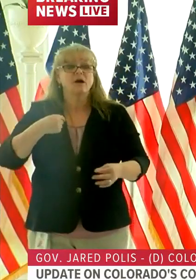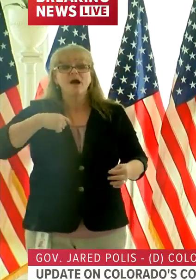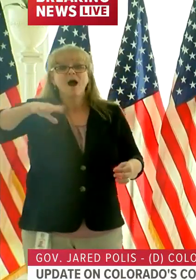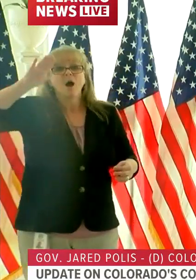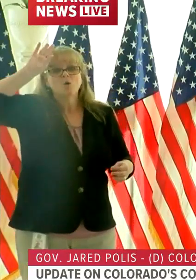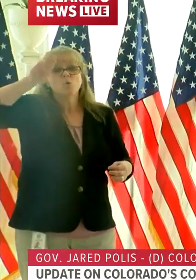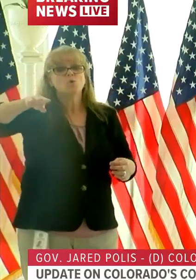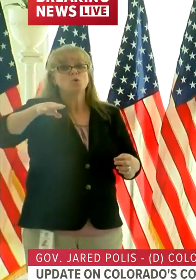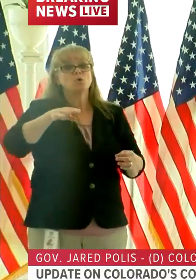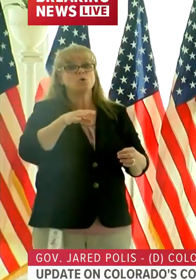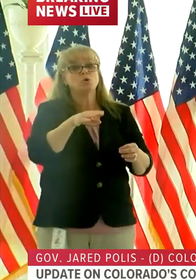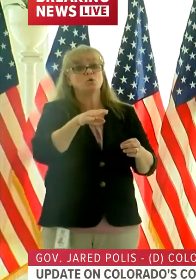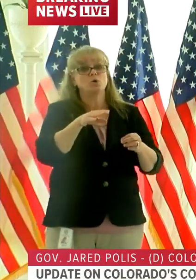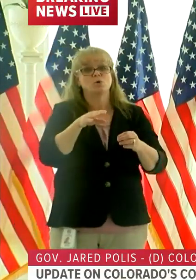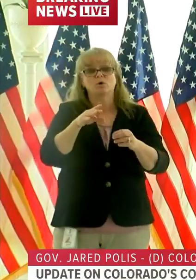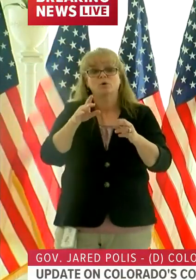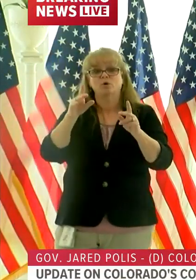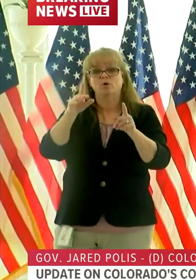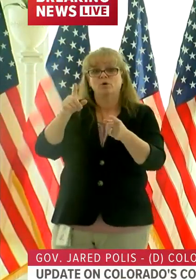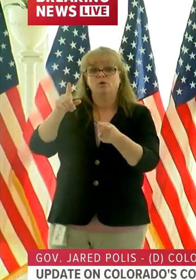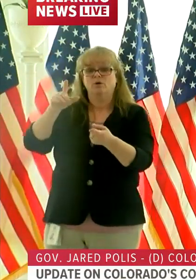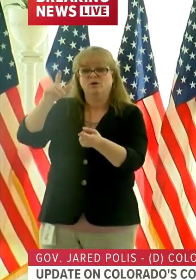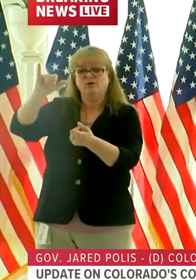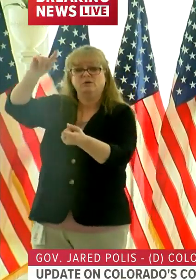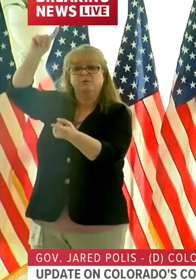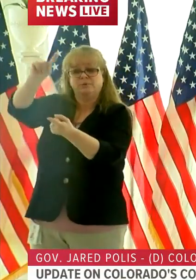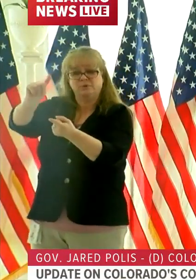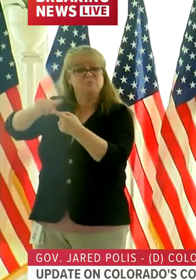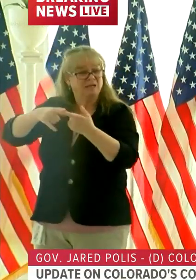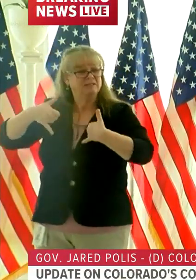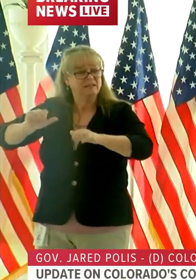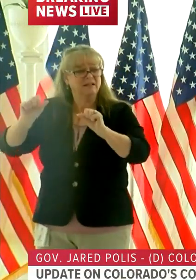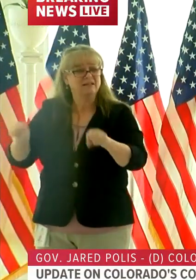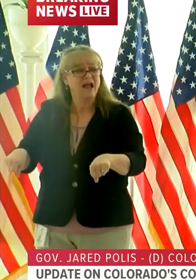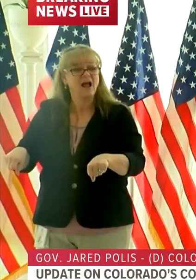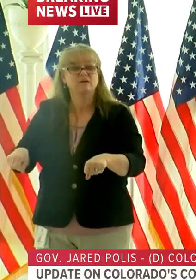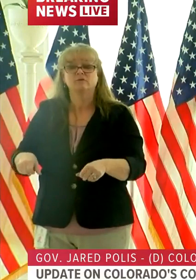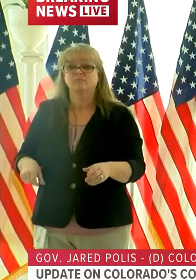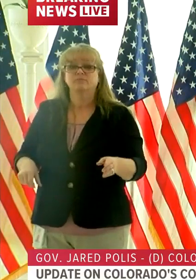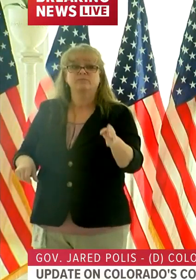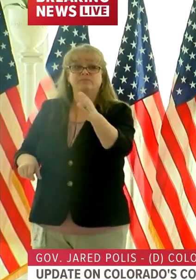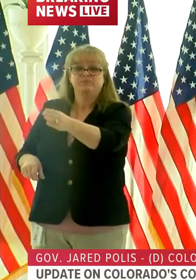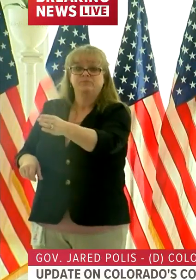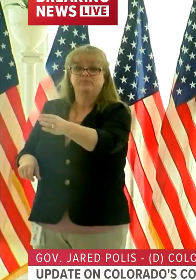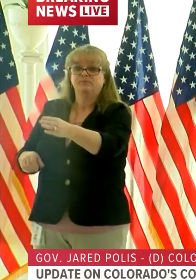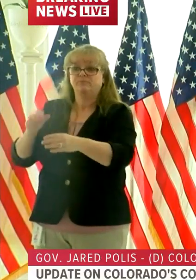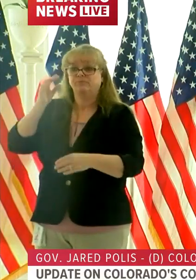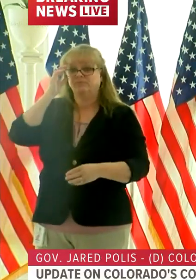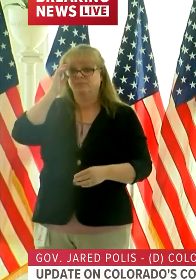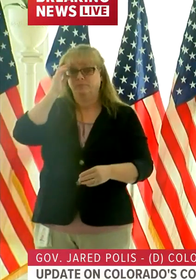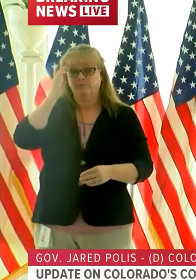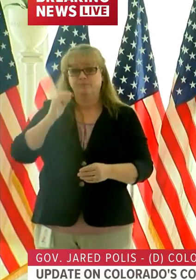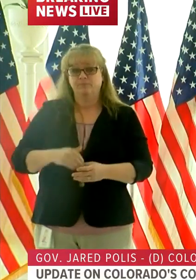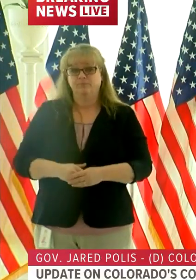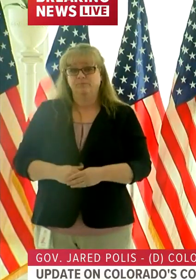there are many transactions that are occurring. Question on the phone. One more on the phone and then in person.